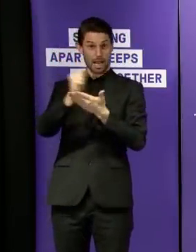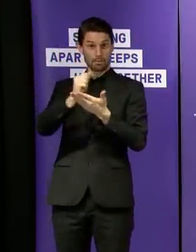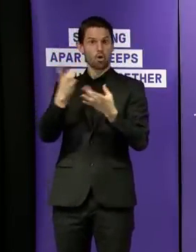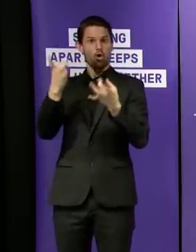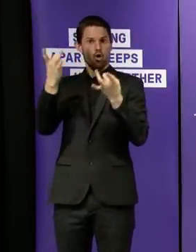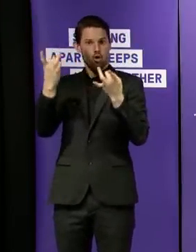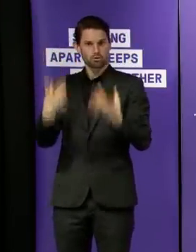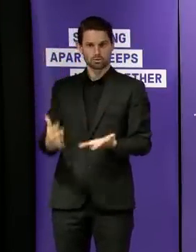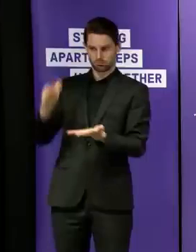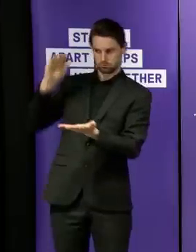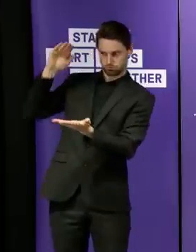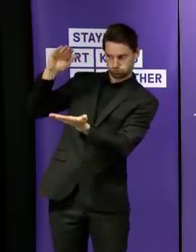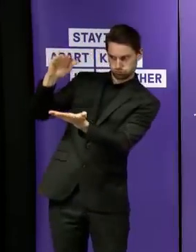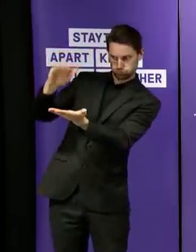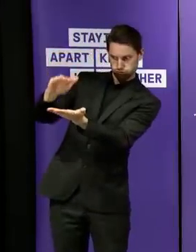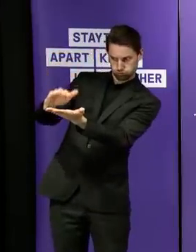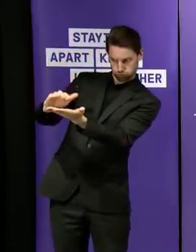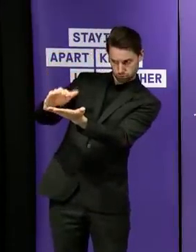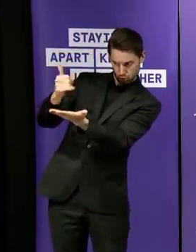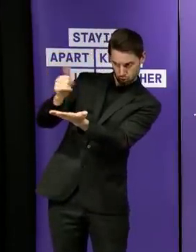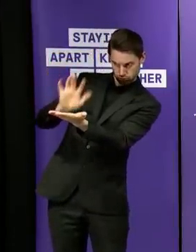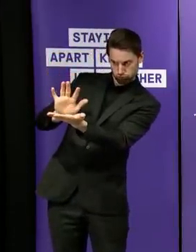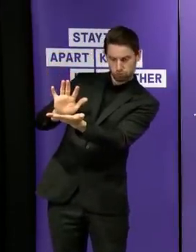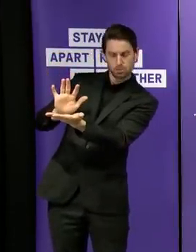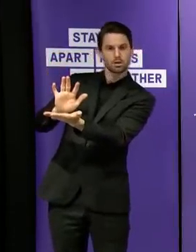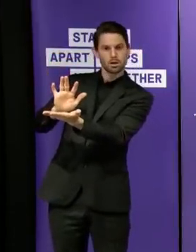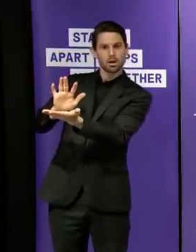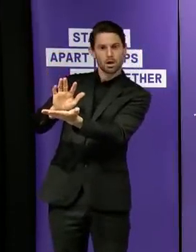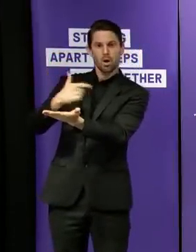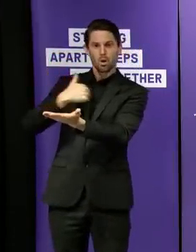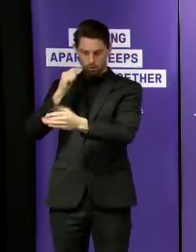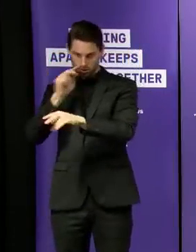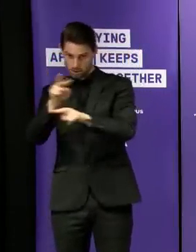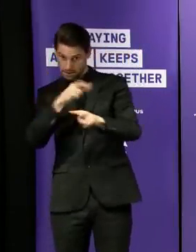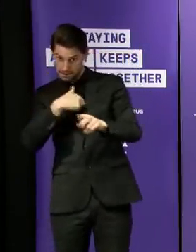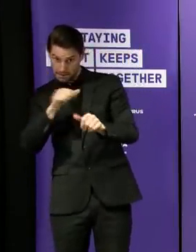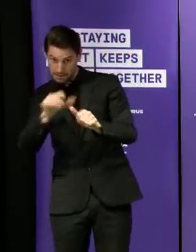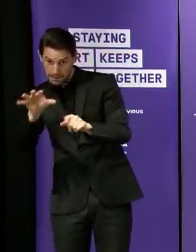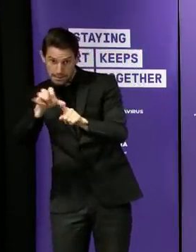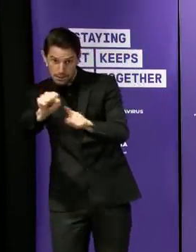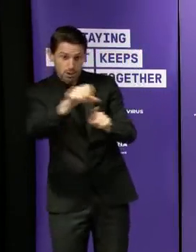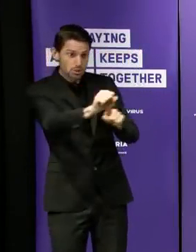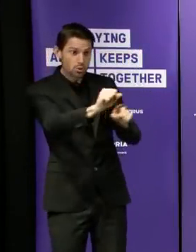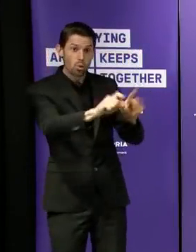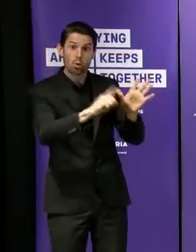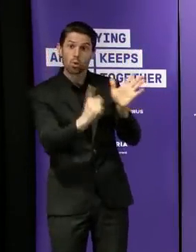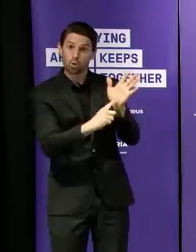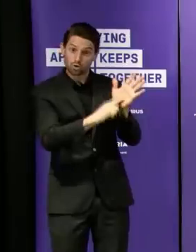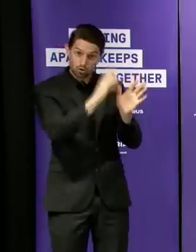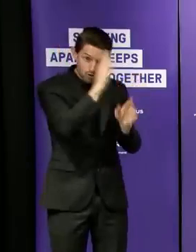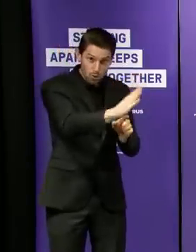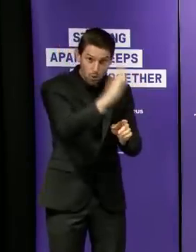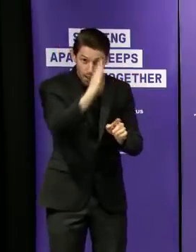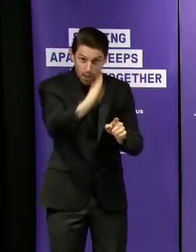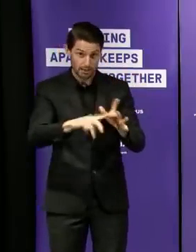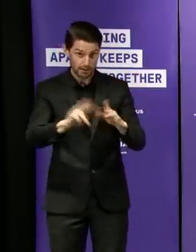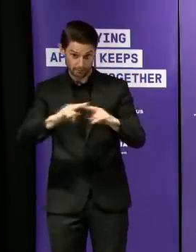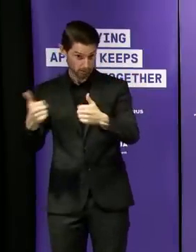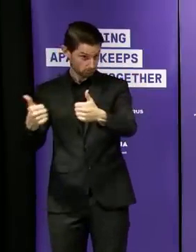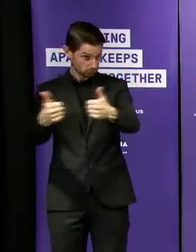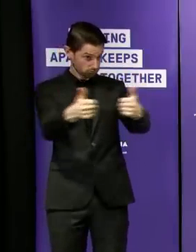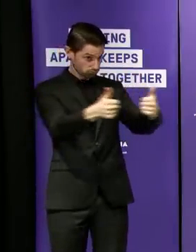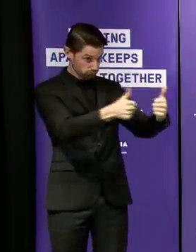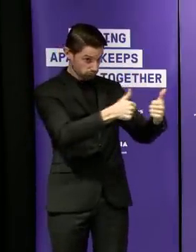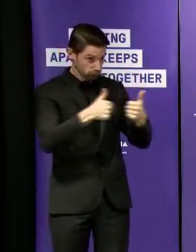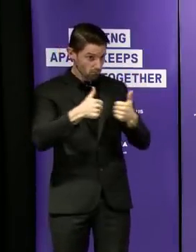we have to do is look at each case. Of course, we want less rather than more. We want to stay in single digits, but we've got to look behind